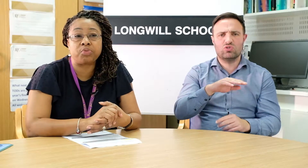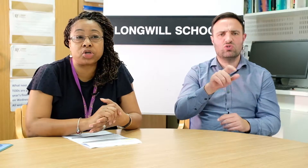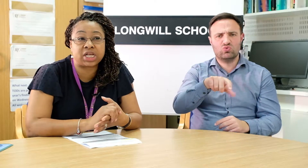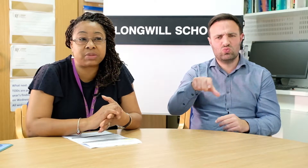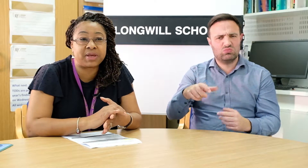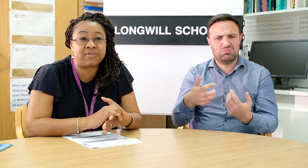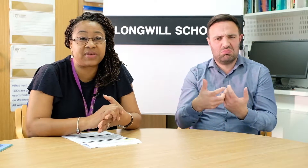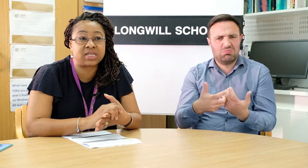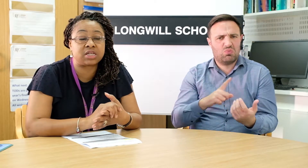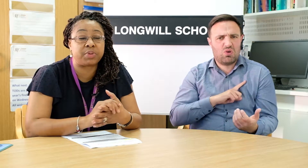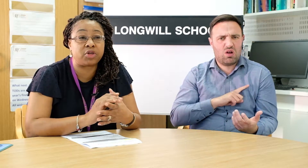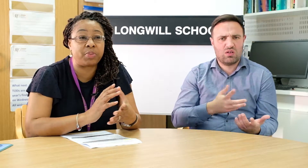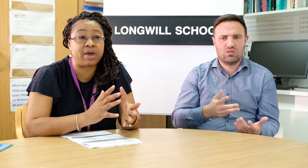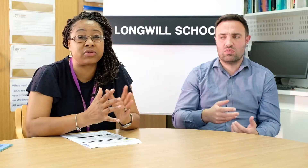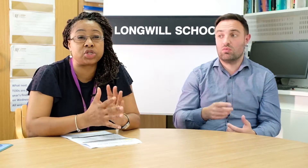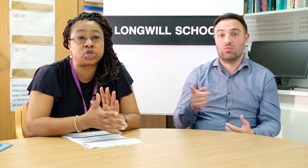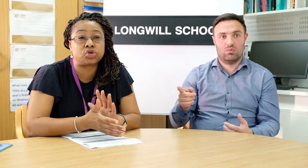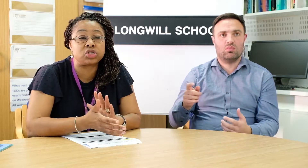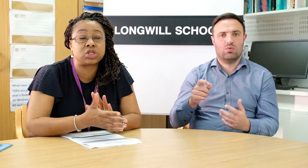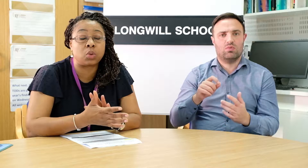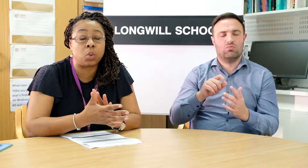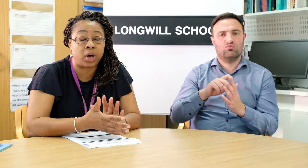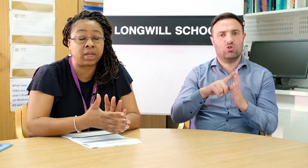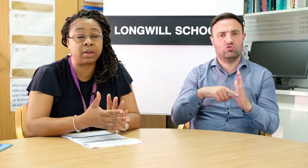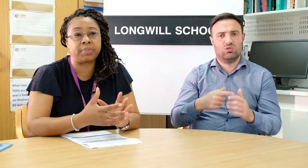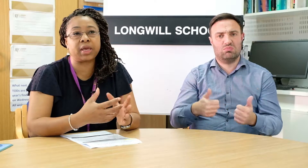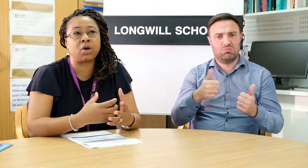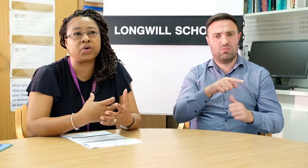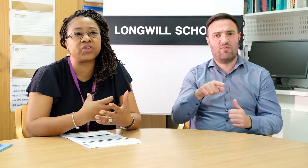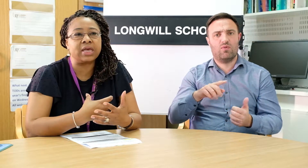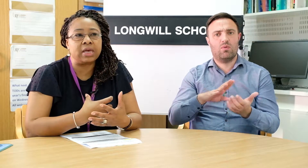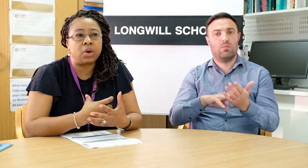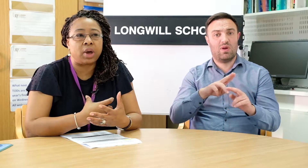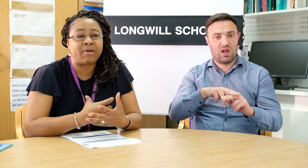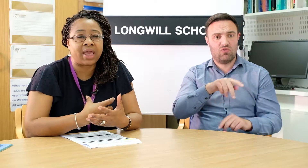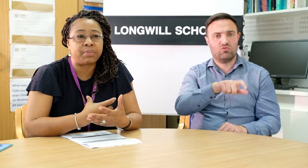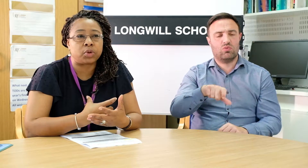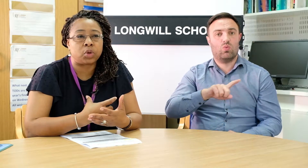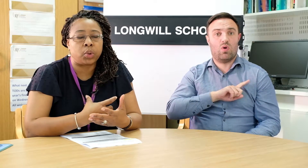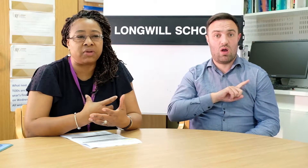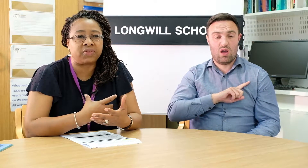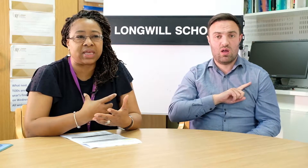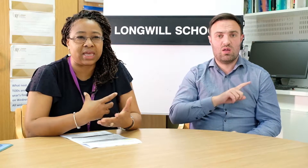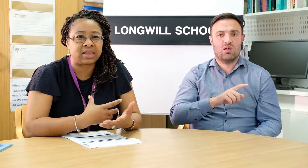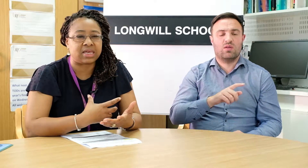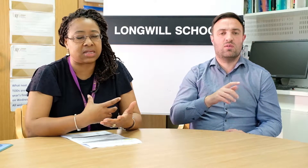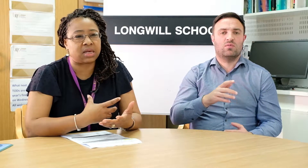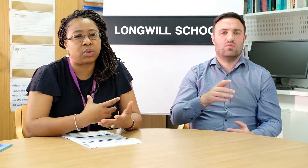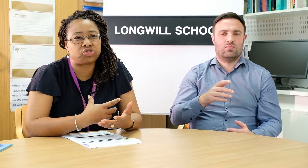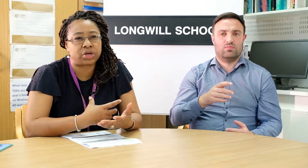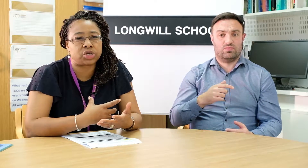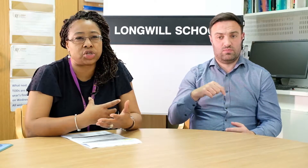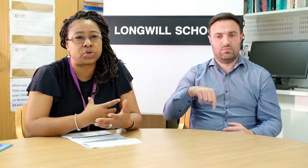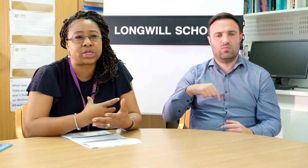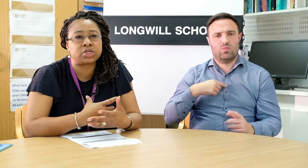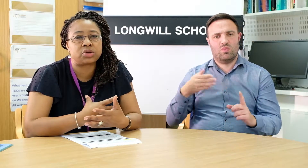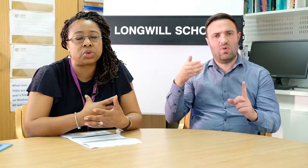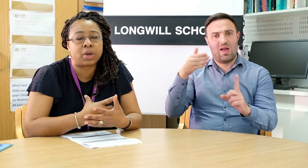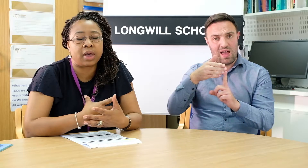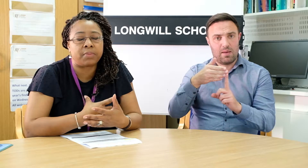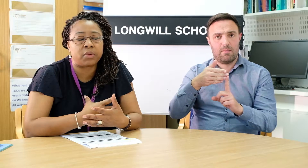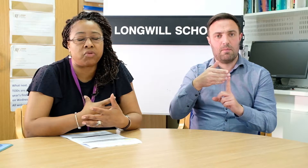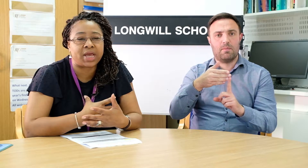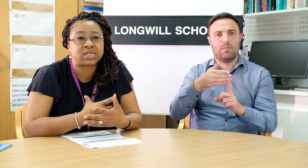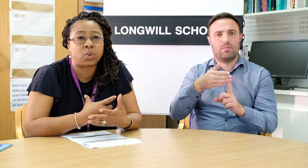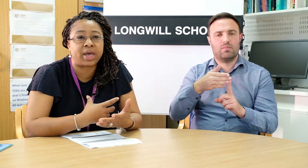I think the project's benefited both parents and students. One, because one of the key things that we're trying to do is